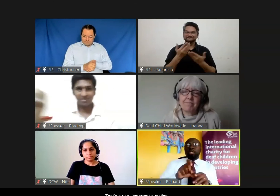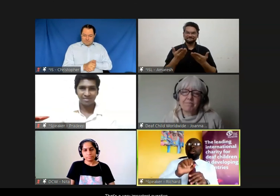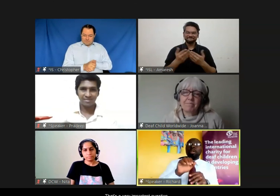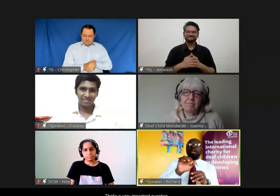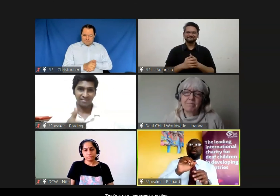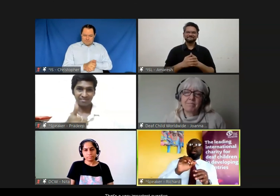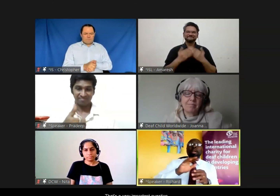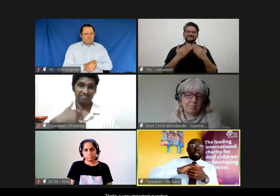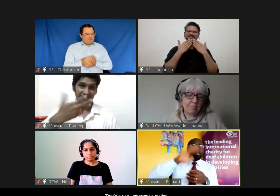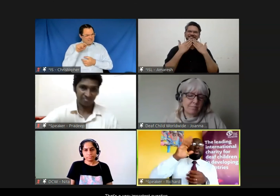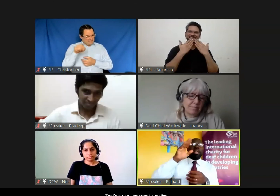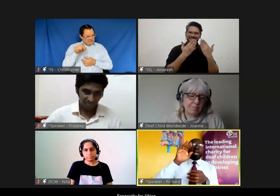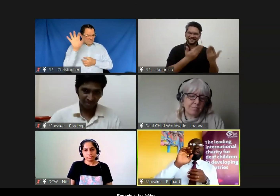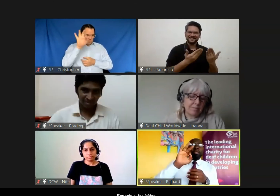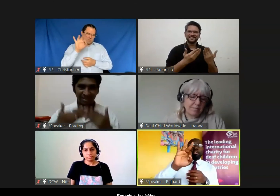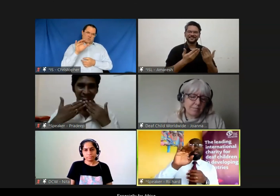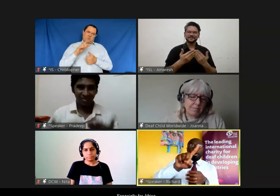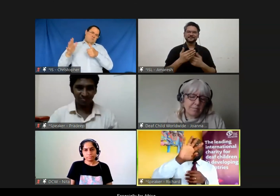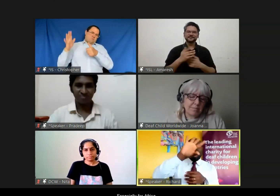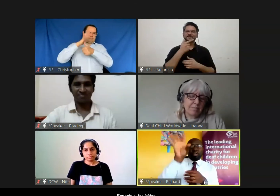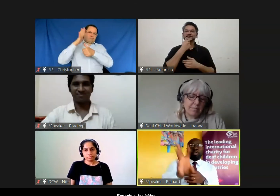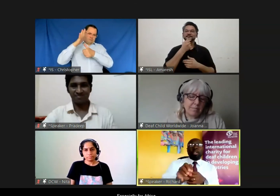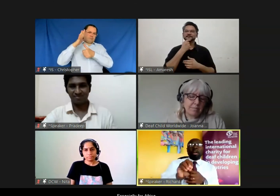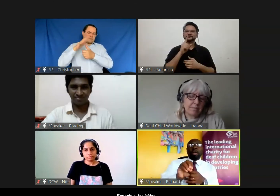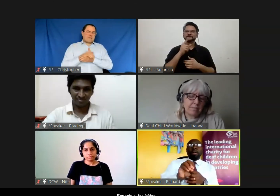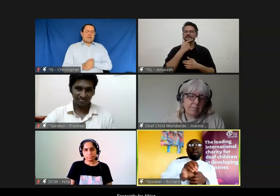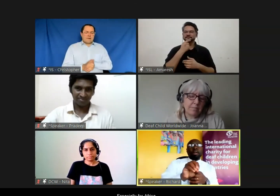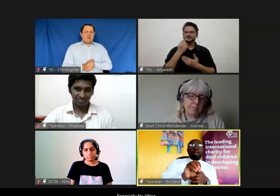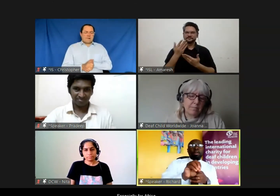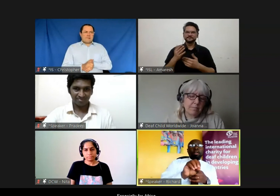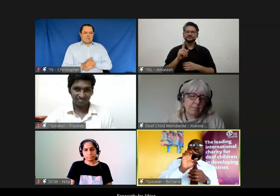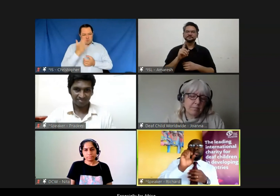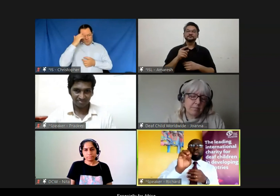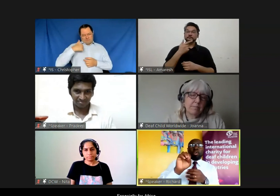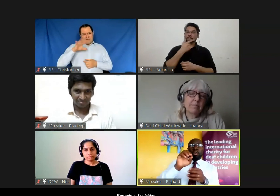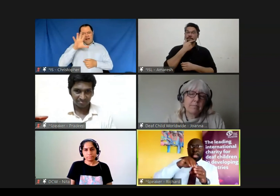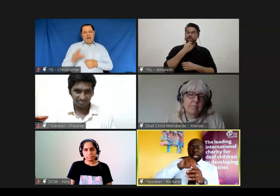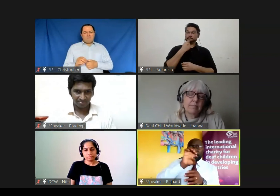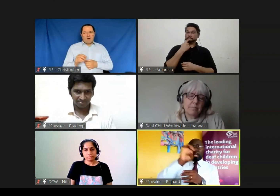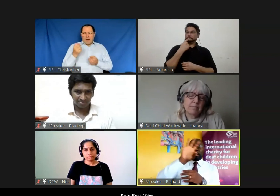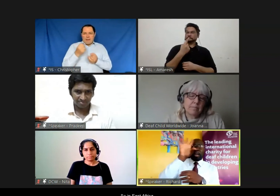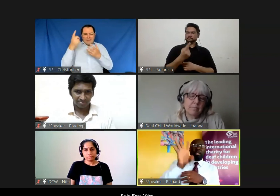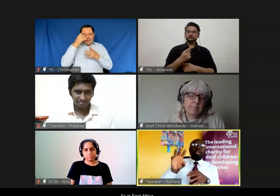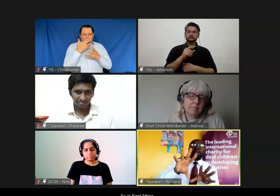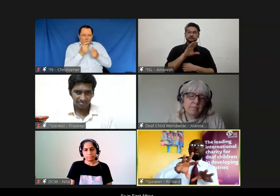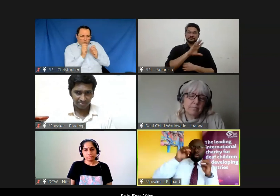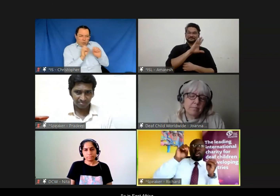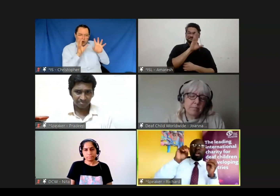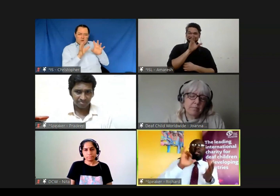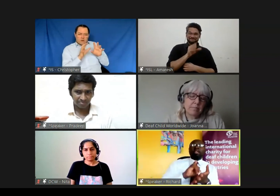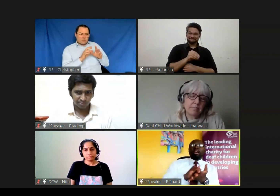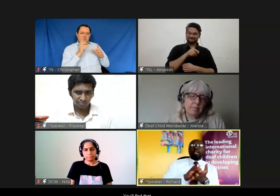That's a very important question, especially for Africa. So in East